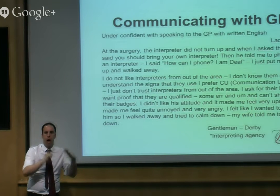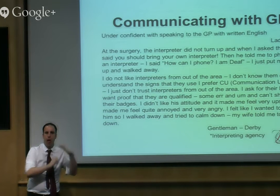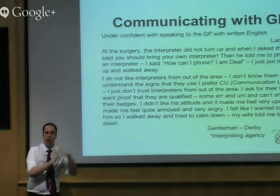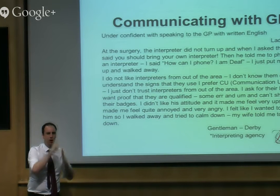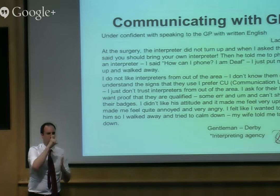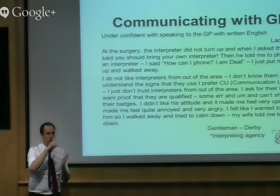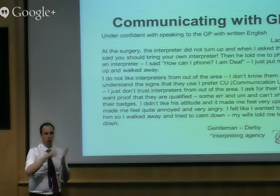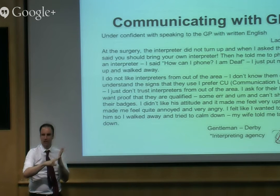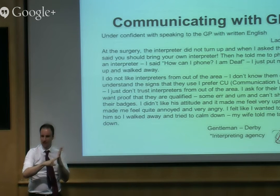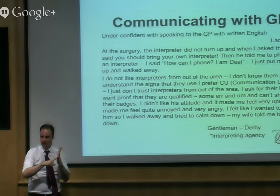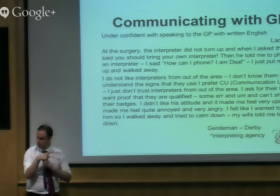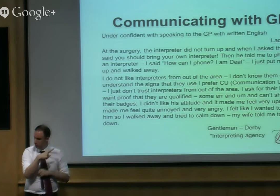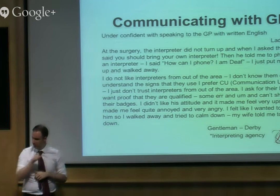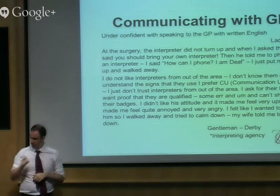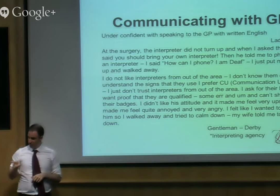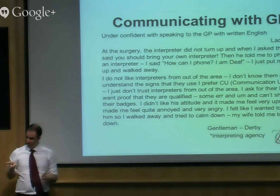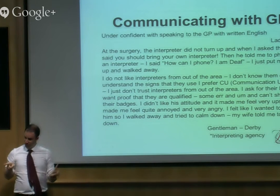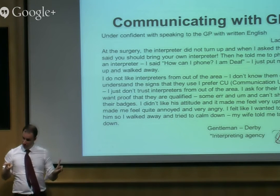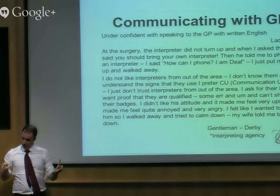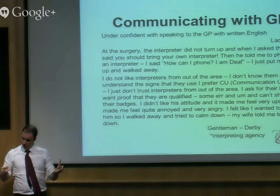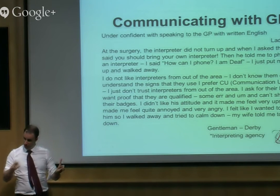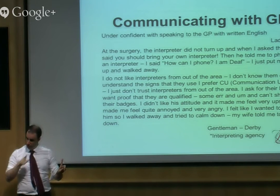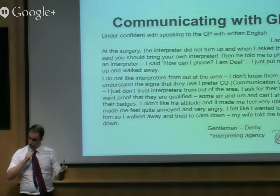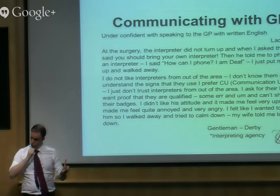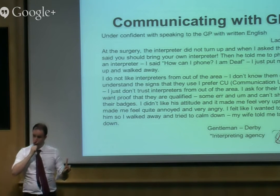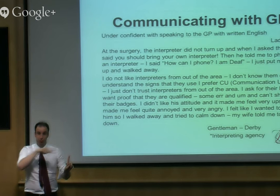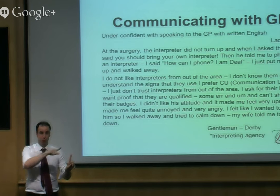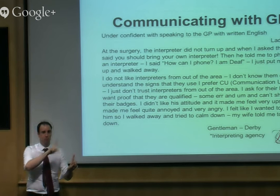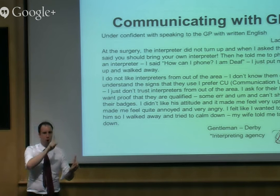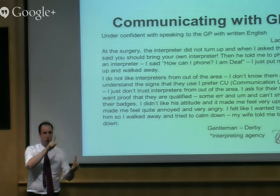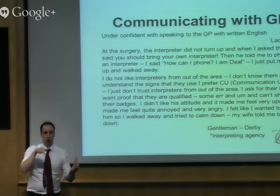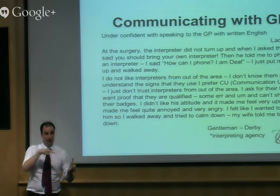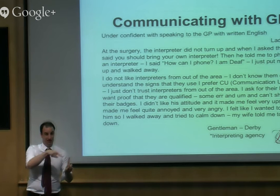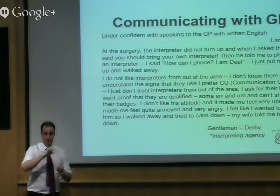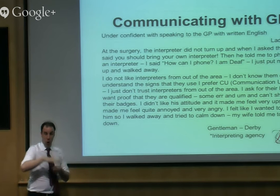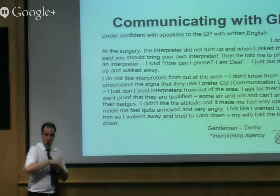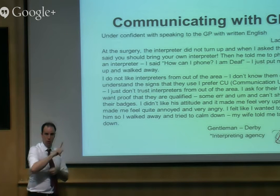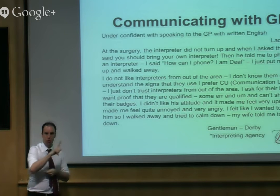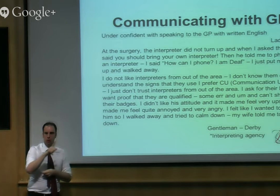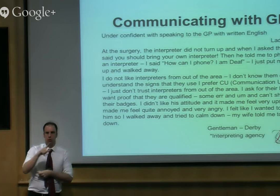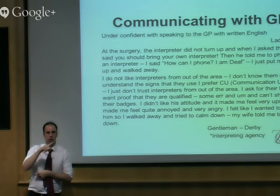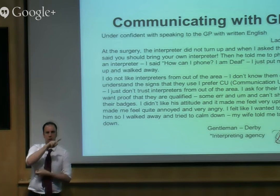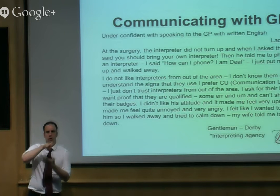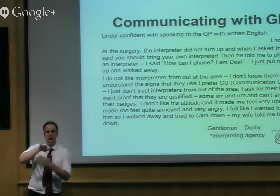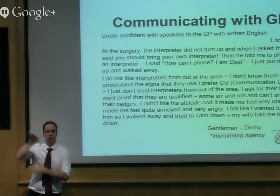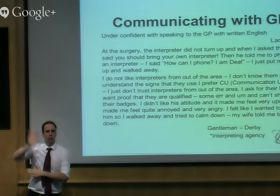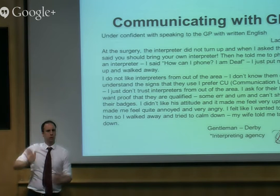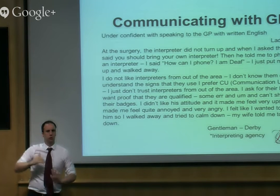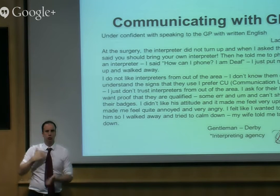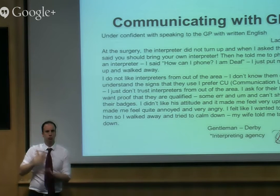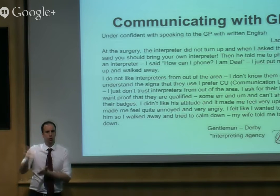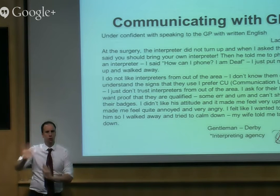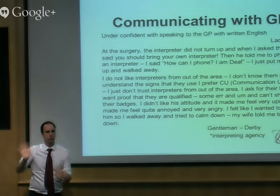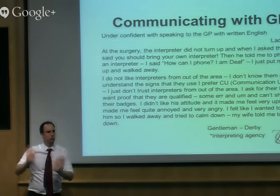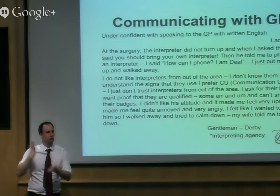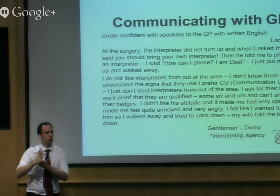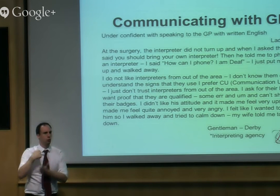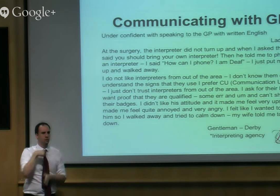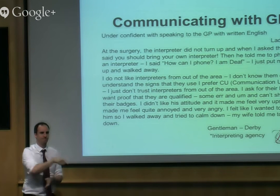use interpreters from outside the region. Yeah, I'm the truth there. And they wanted to use interpreters from